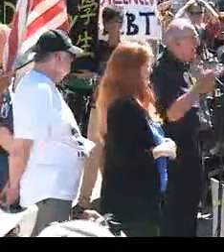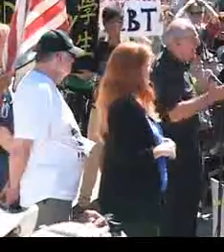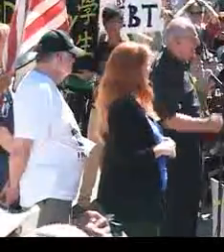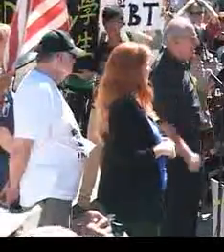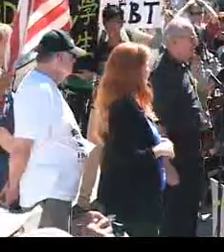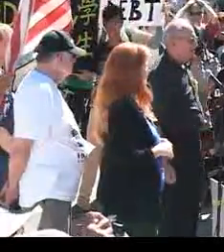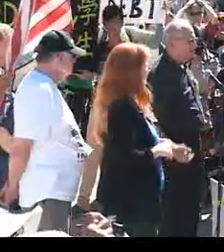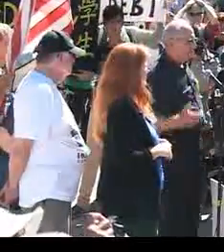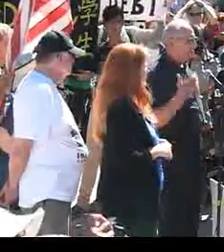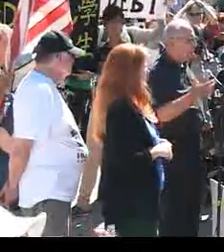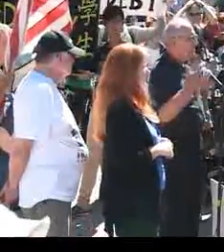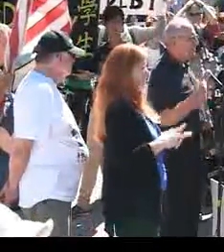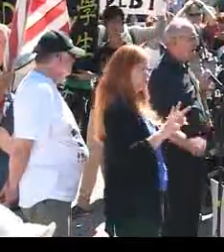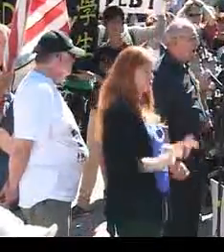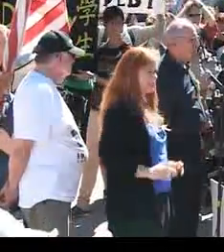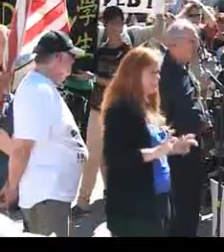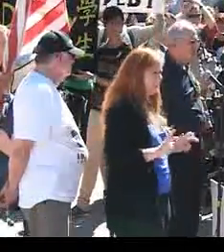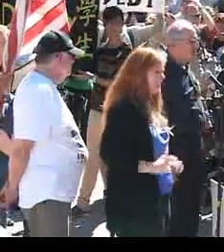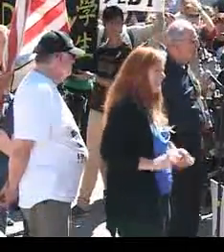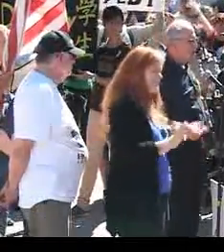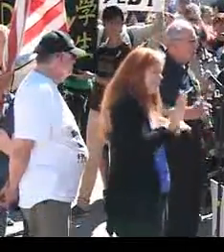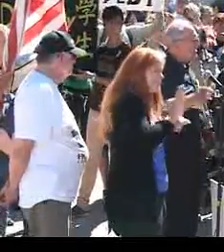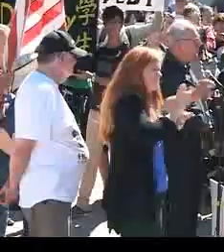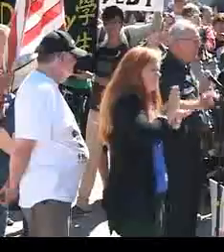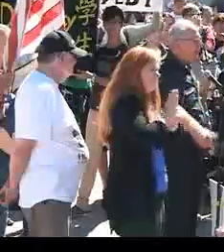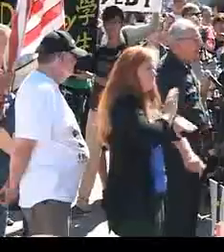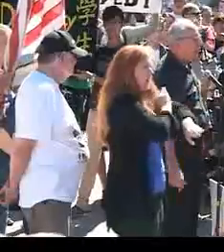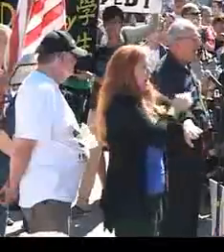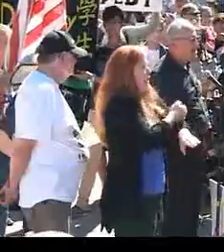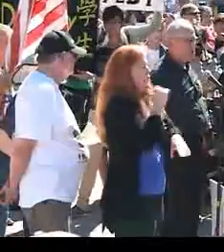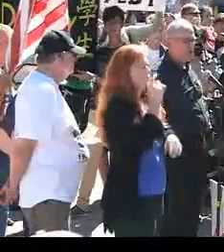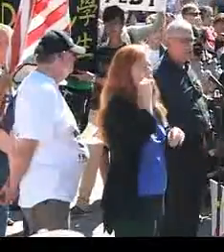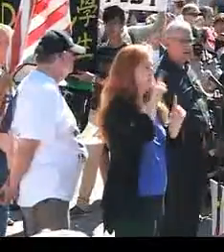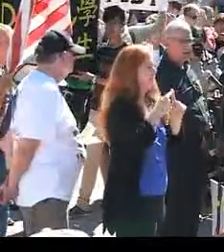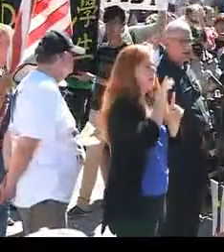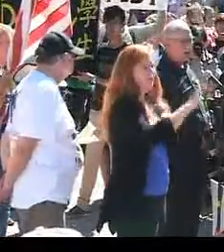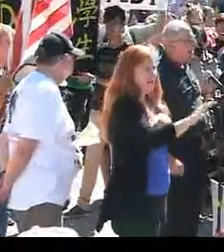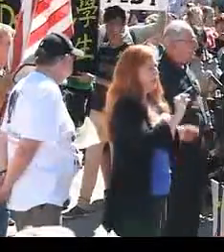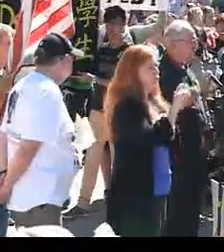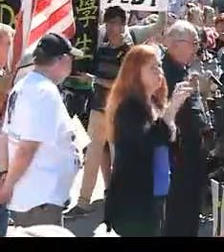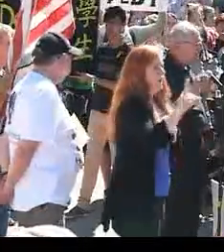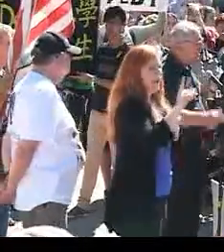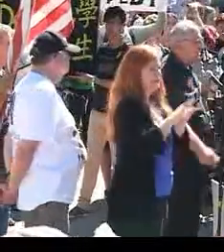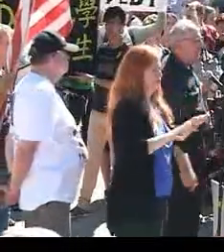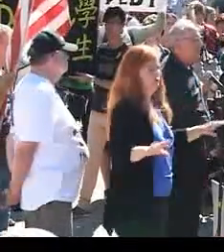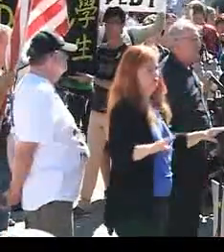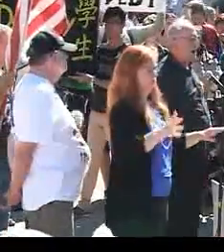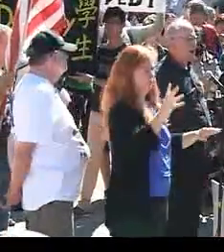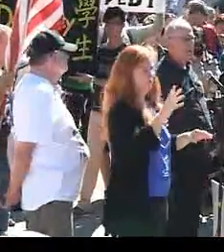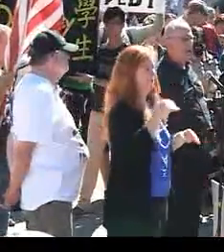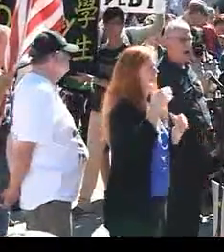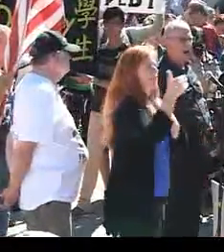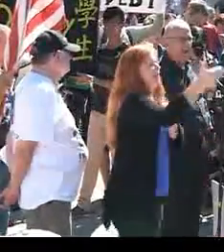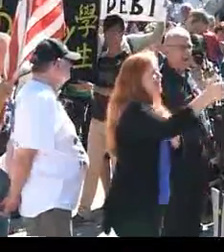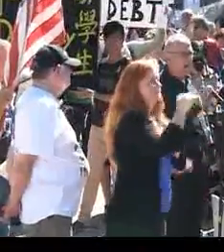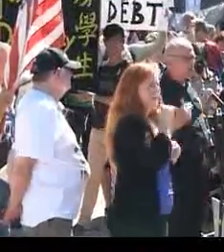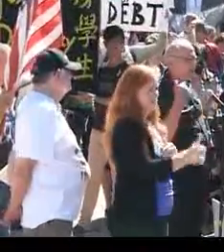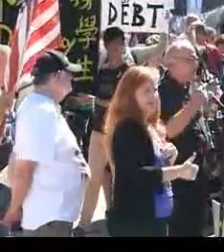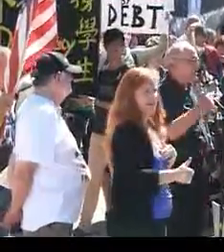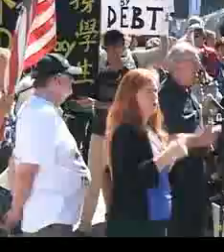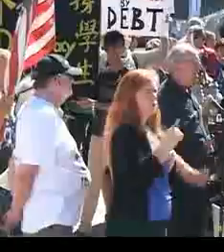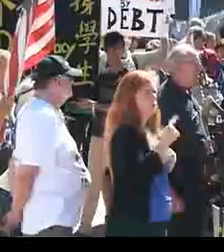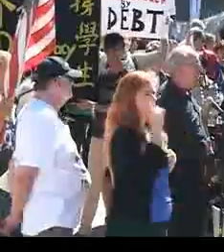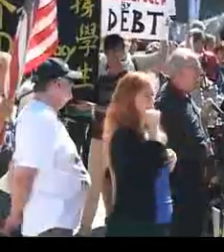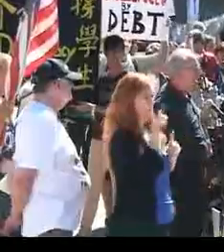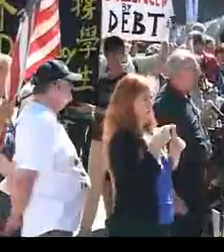And greedy corporate powers don't think about their grandchildren. They only think about the bottom line. And